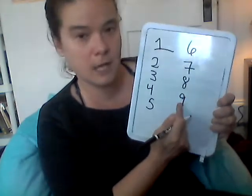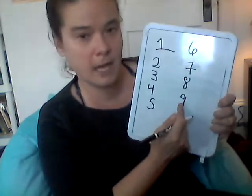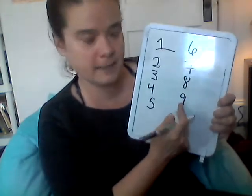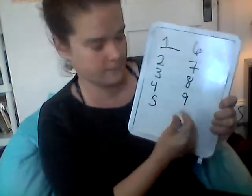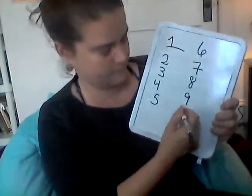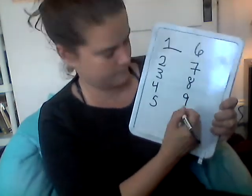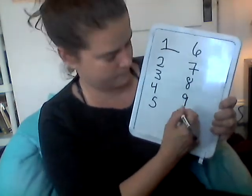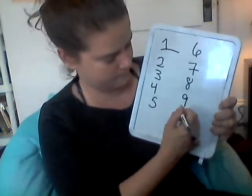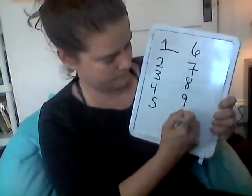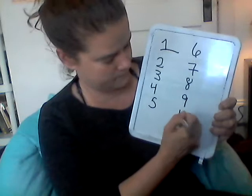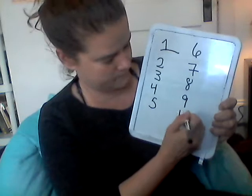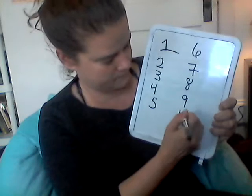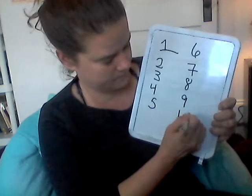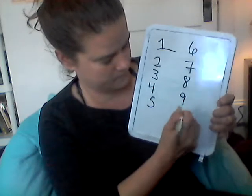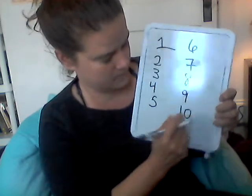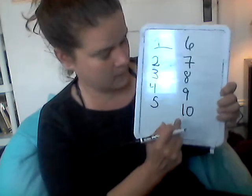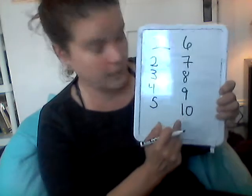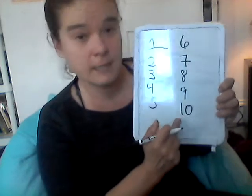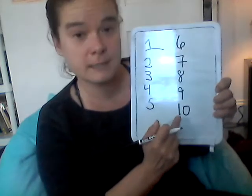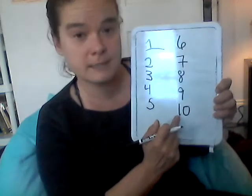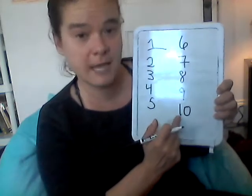nine, ten.